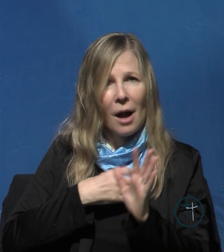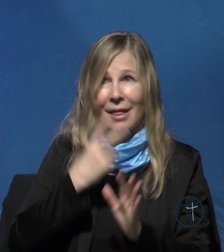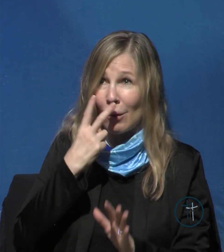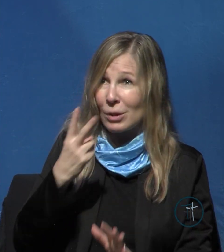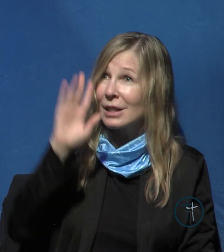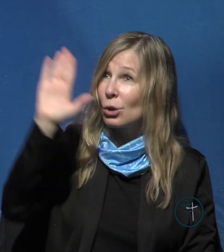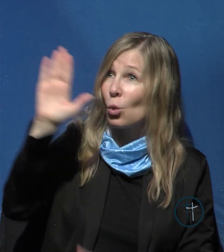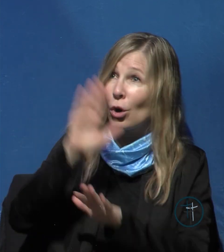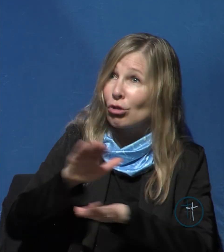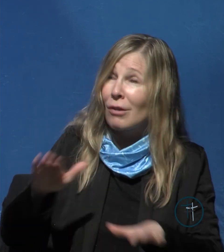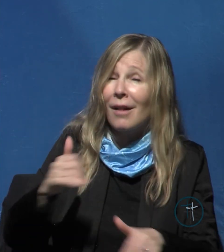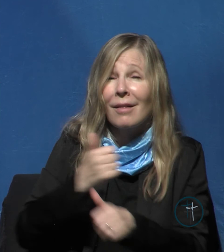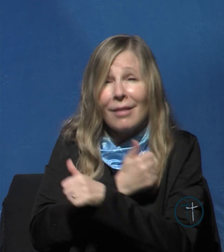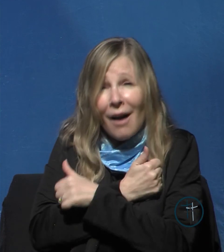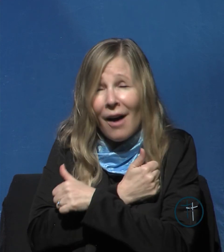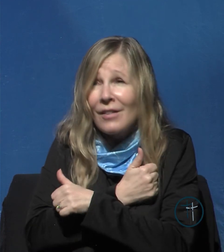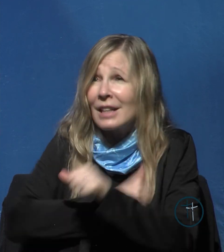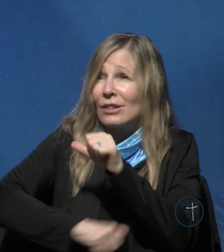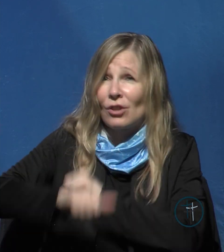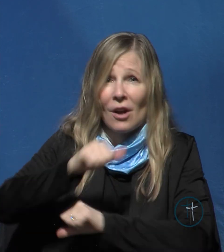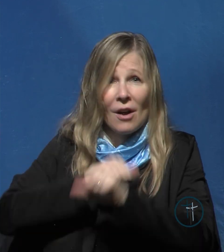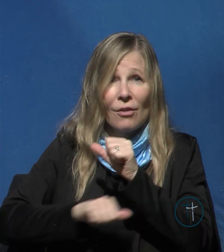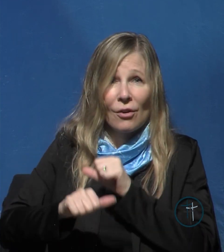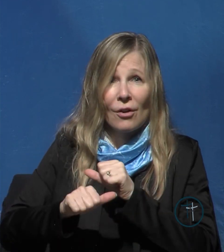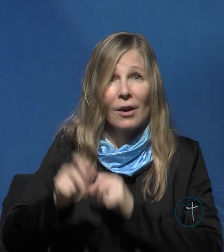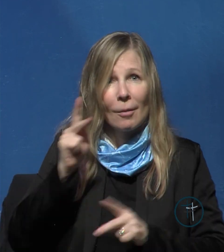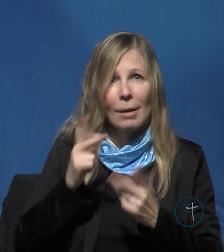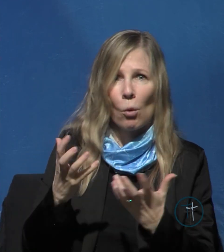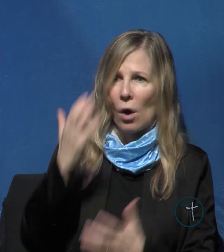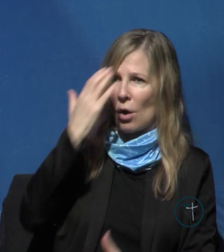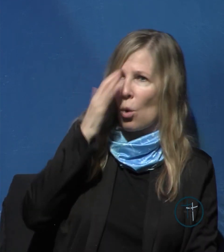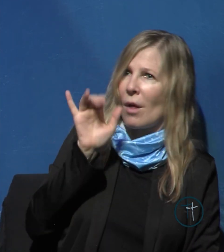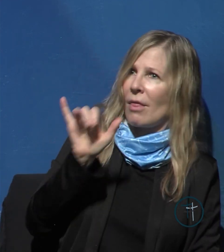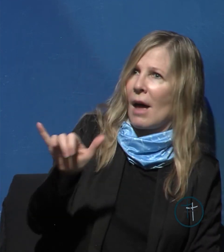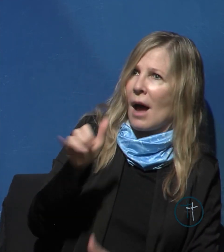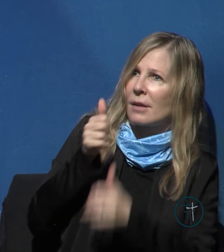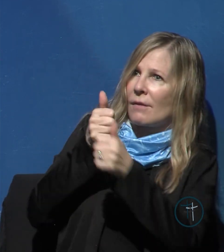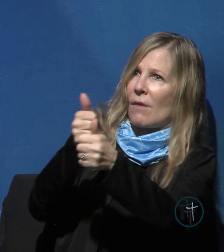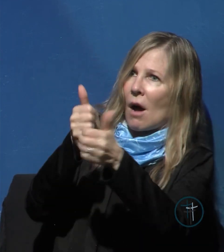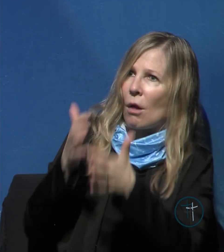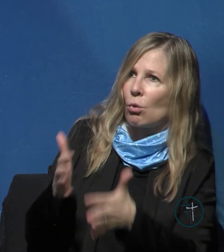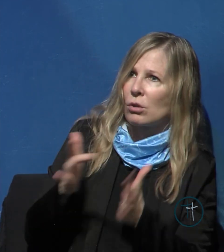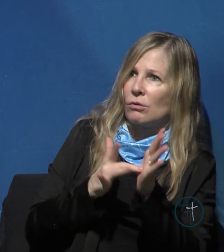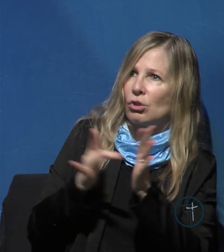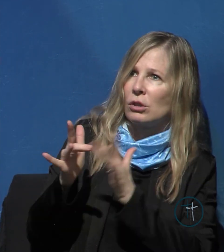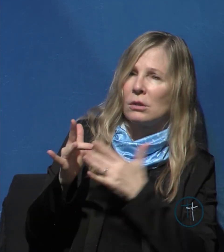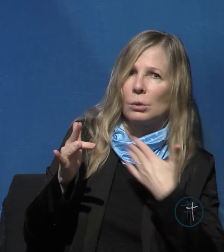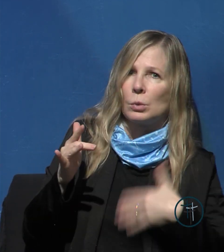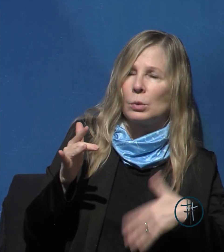children loving, and people will know these are the disciples of Jesus.